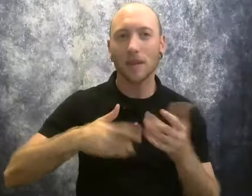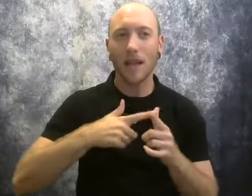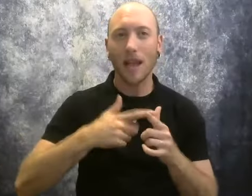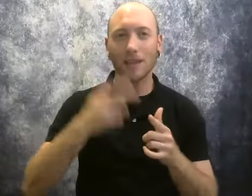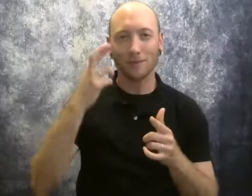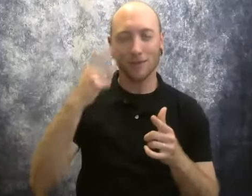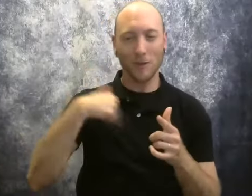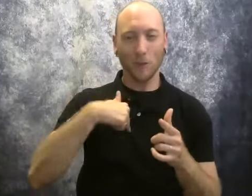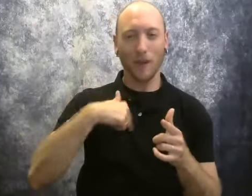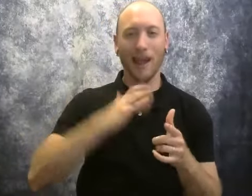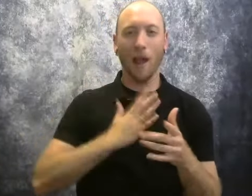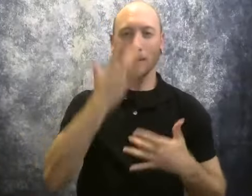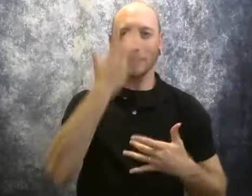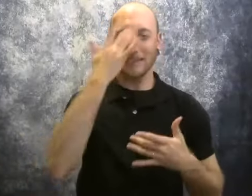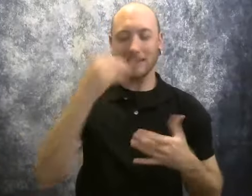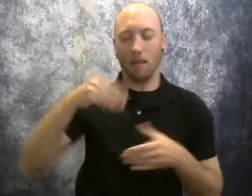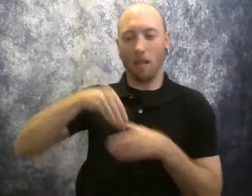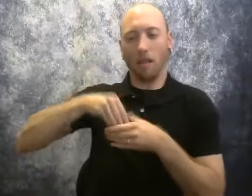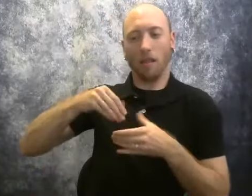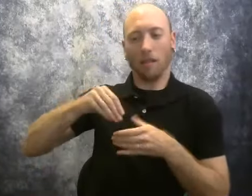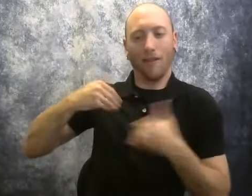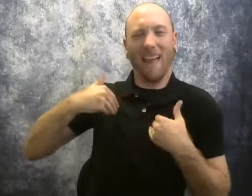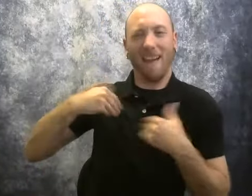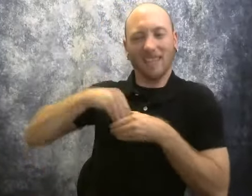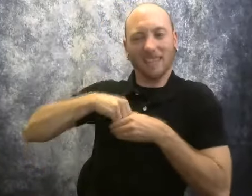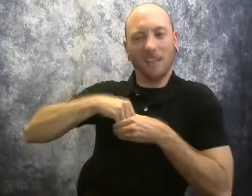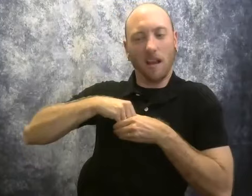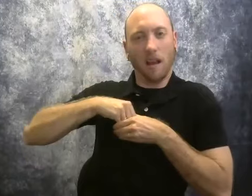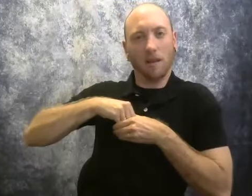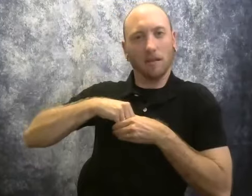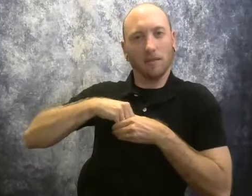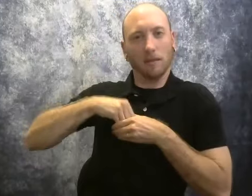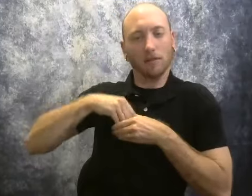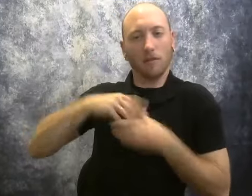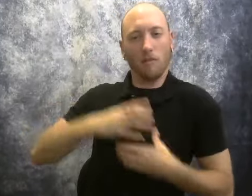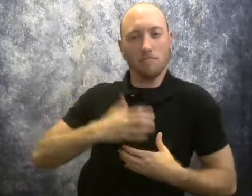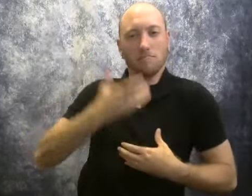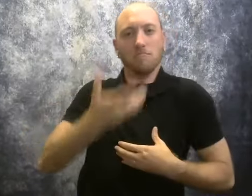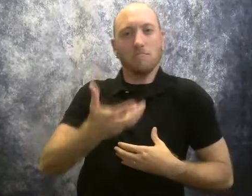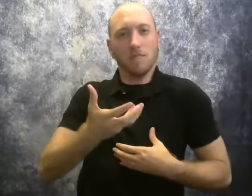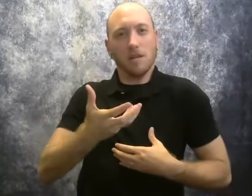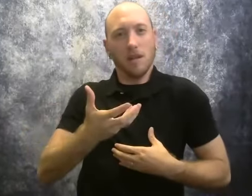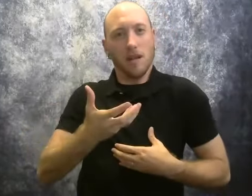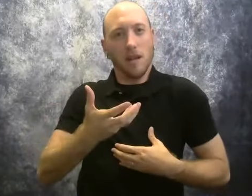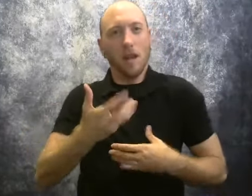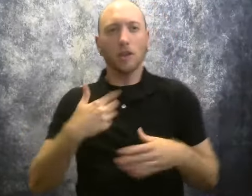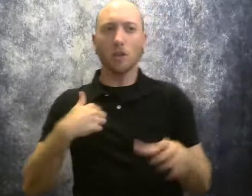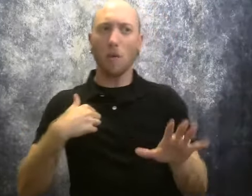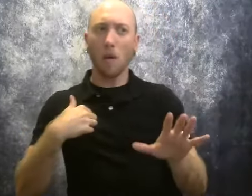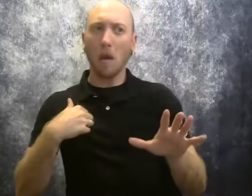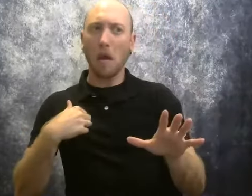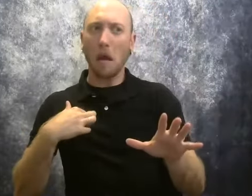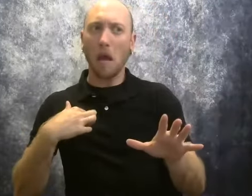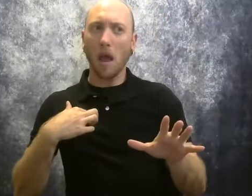I realised that we all just carry our disease in our pockets, and everyone knows something about something. And so I felt there was a